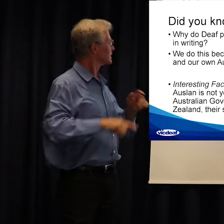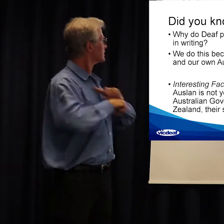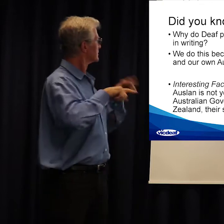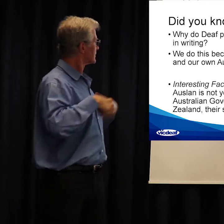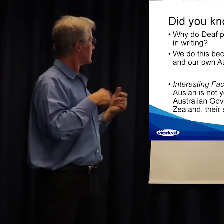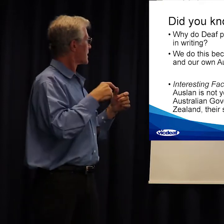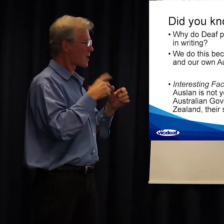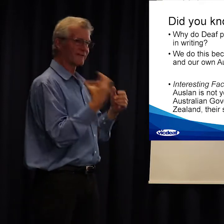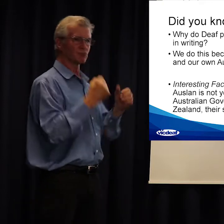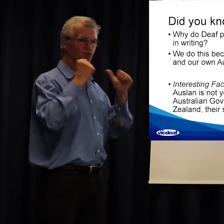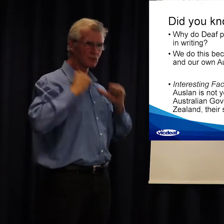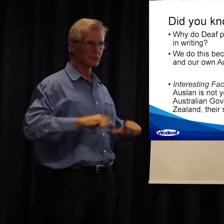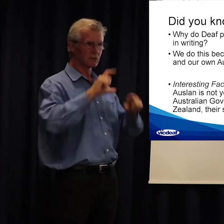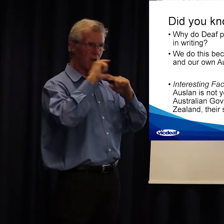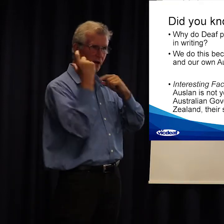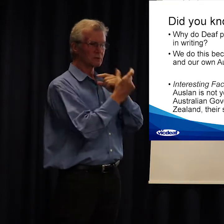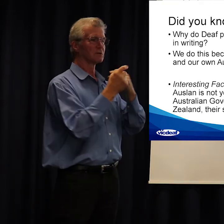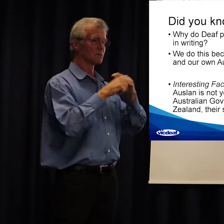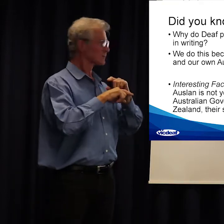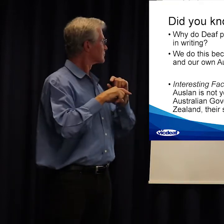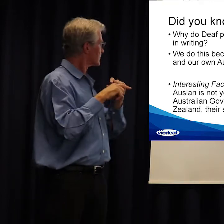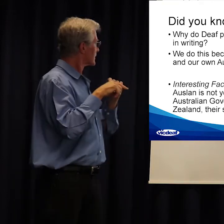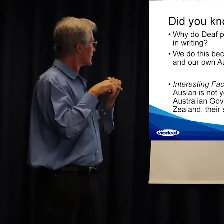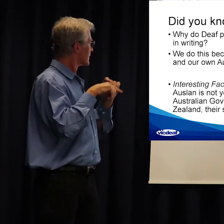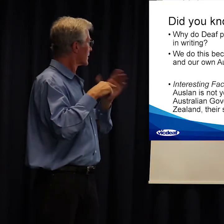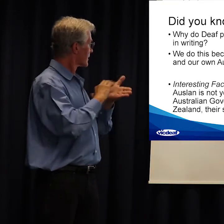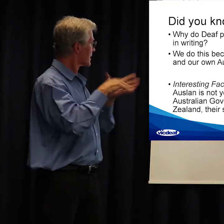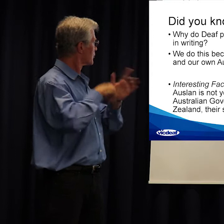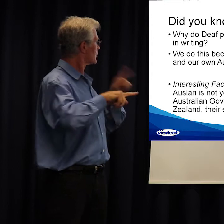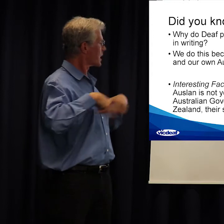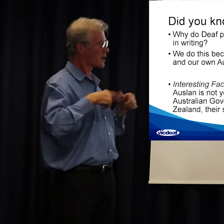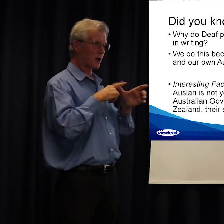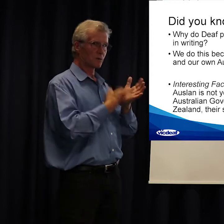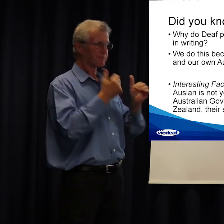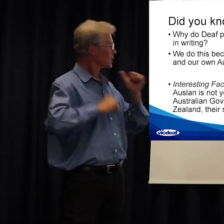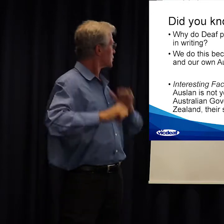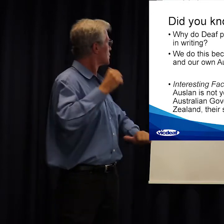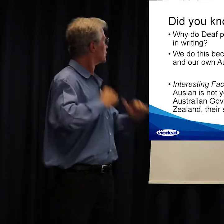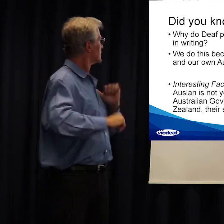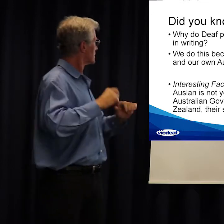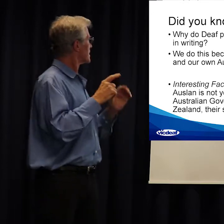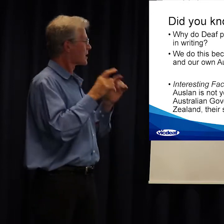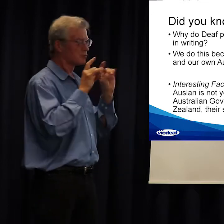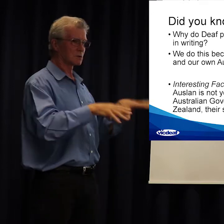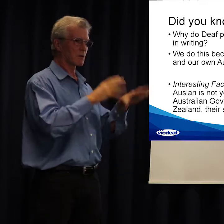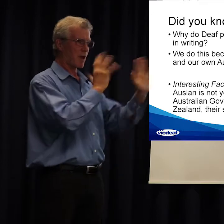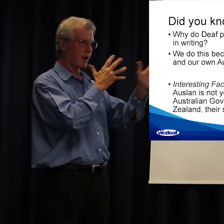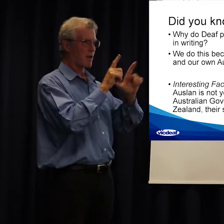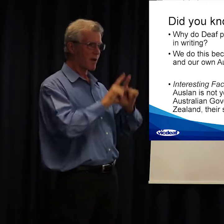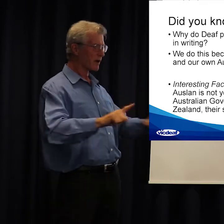We use a capital D because it represents our rich culture that we are very proud of, and we have our